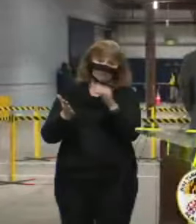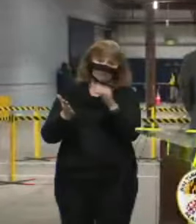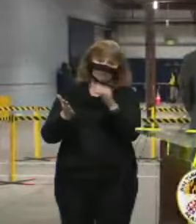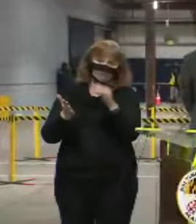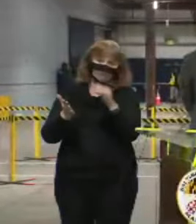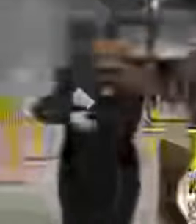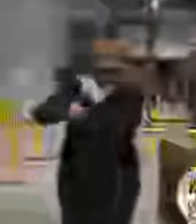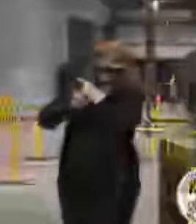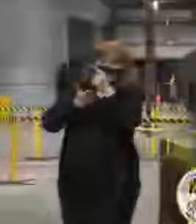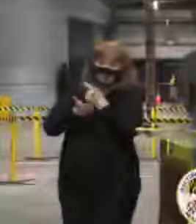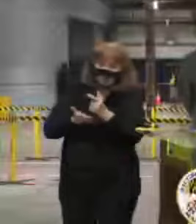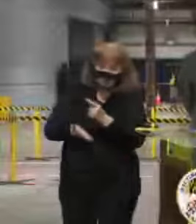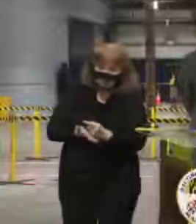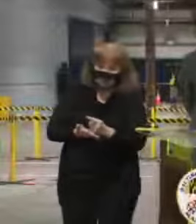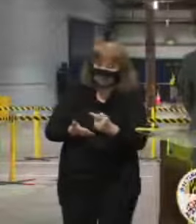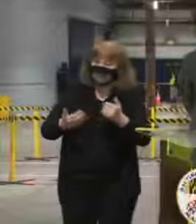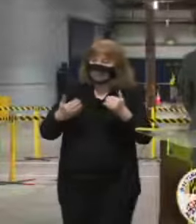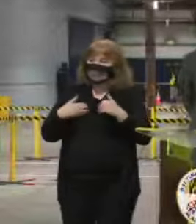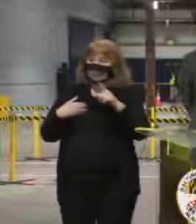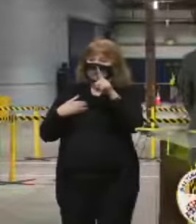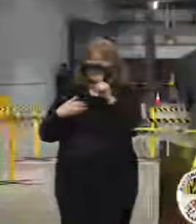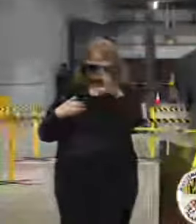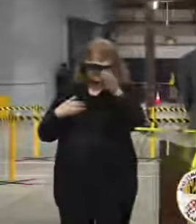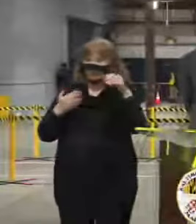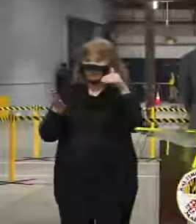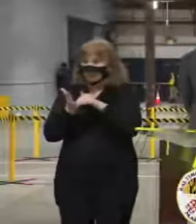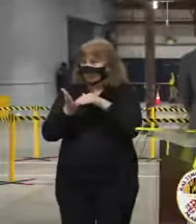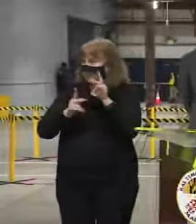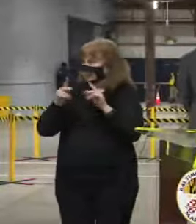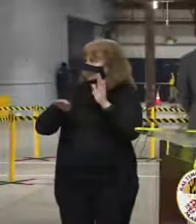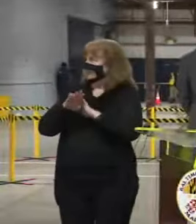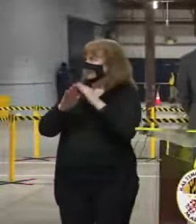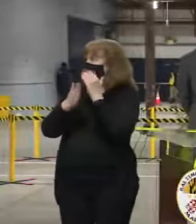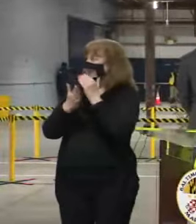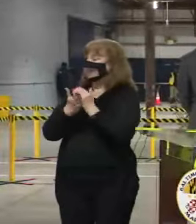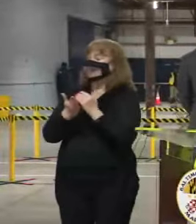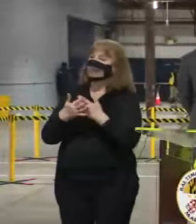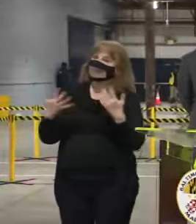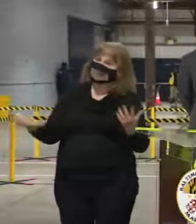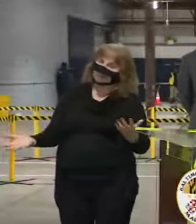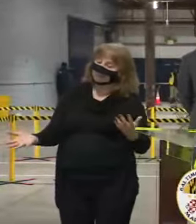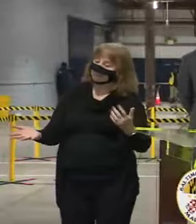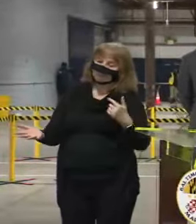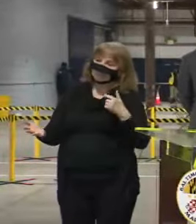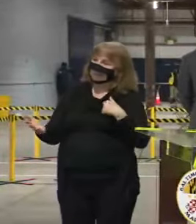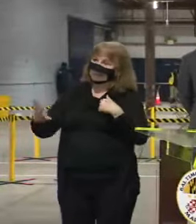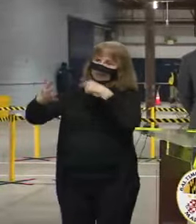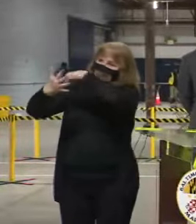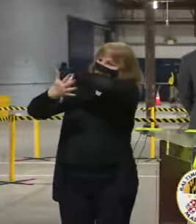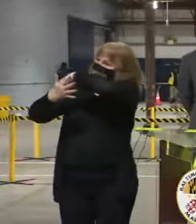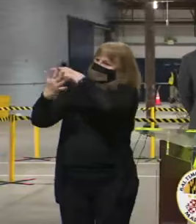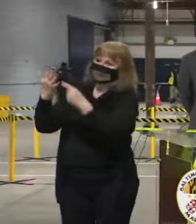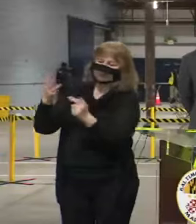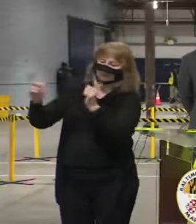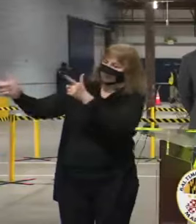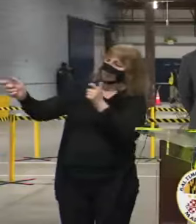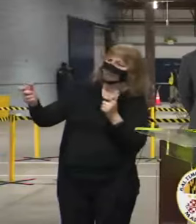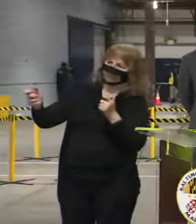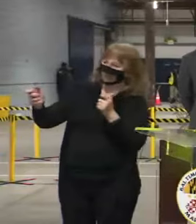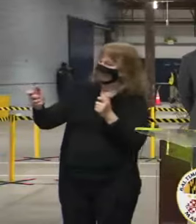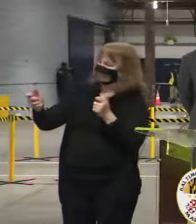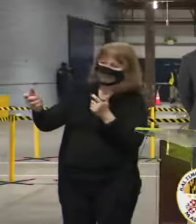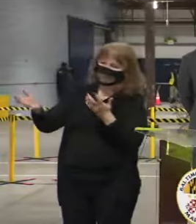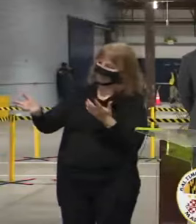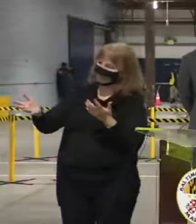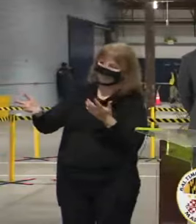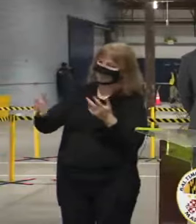per week, and I've got 150,000 people on that list, I'm obviously not going down that queue that quickly, right?